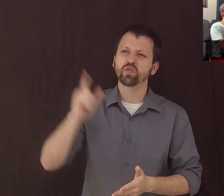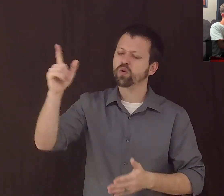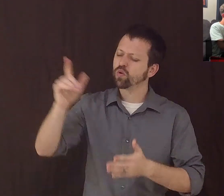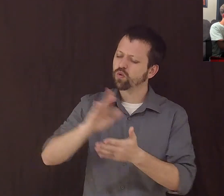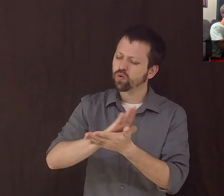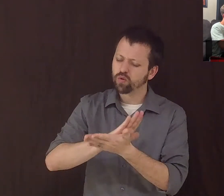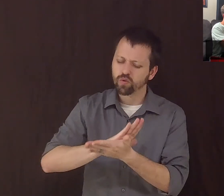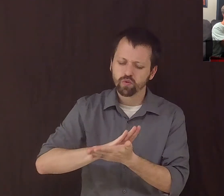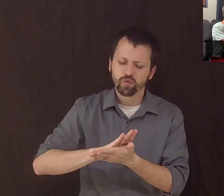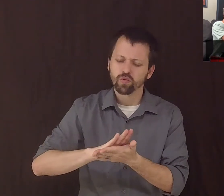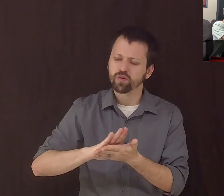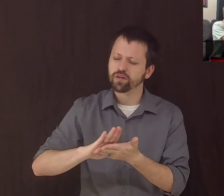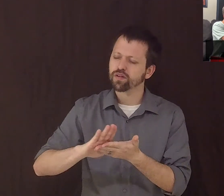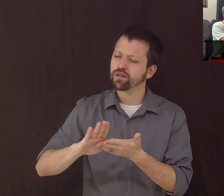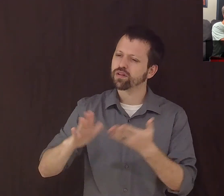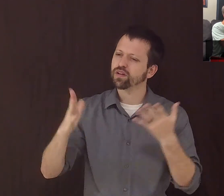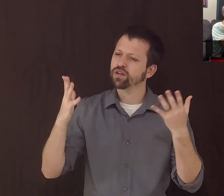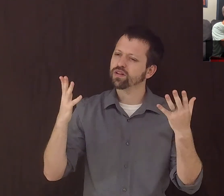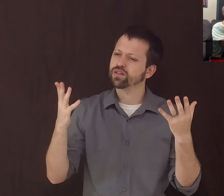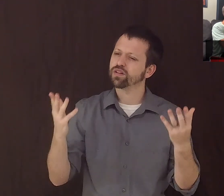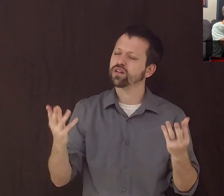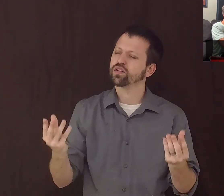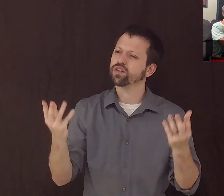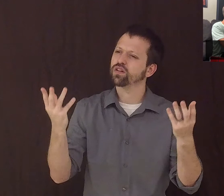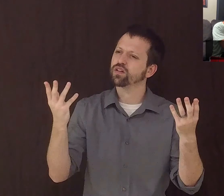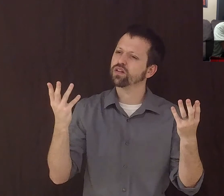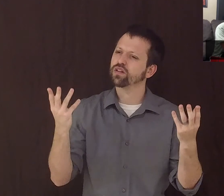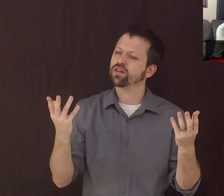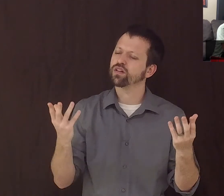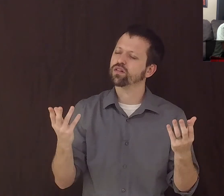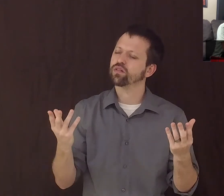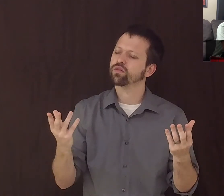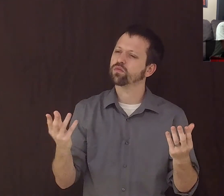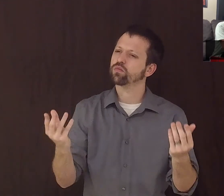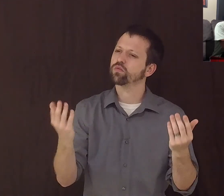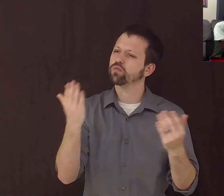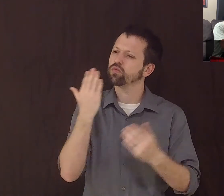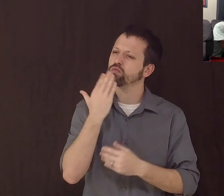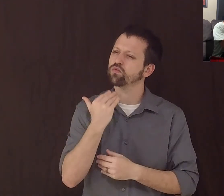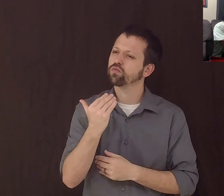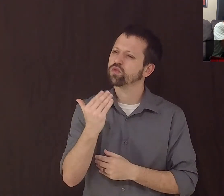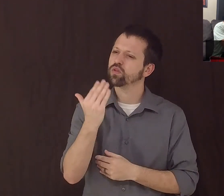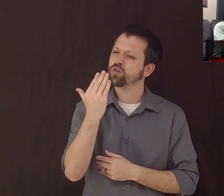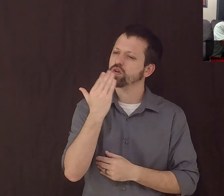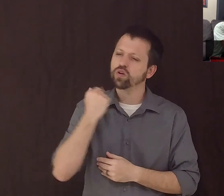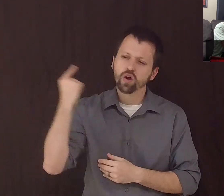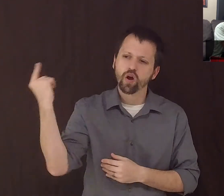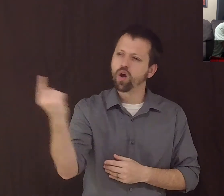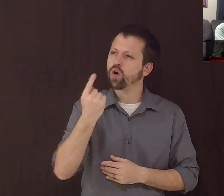your kindness, for your tenderness, for